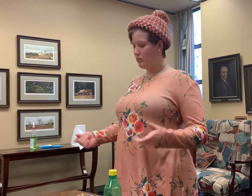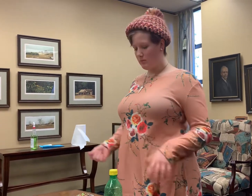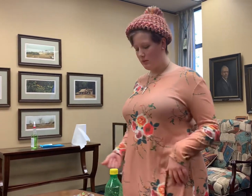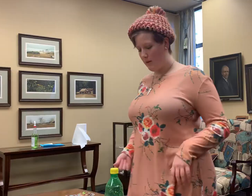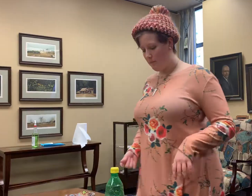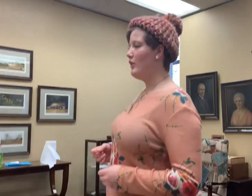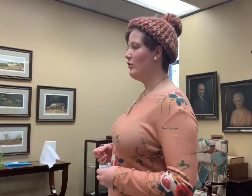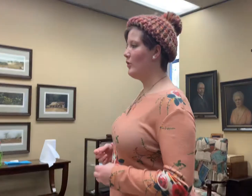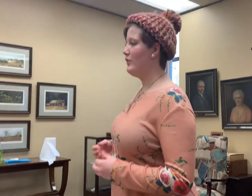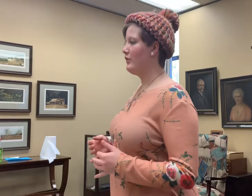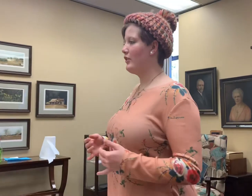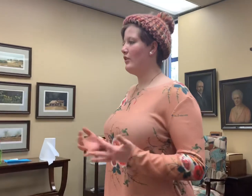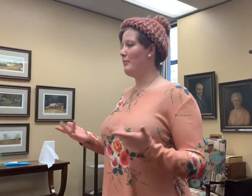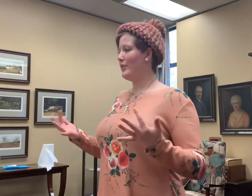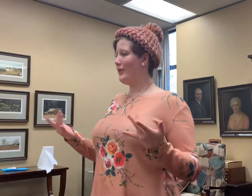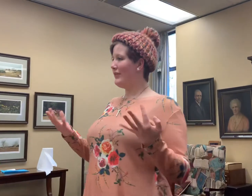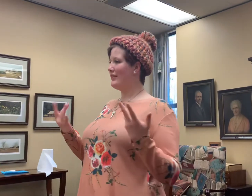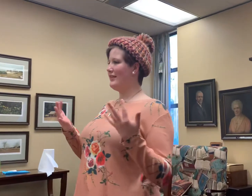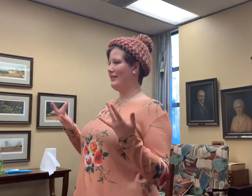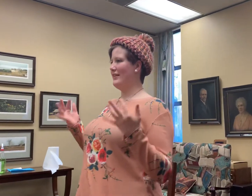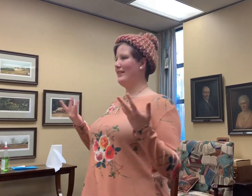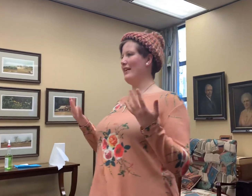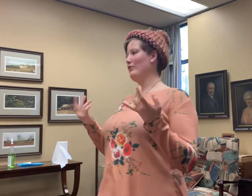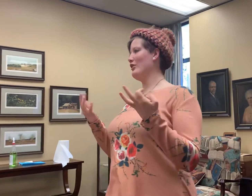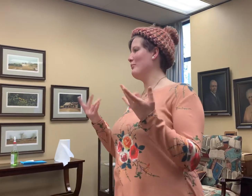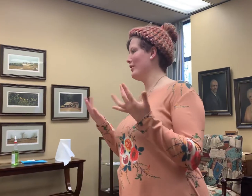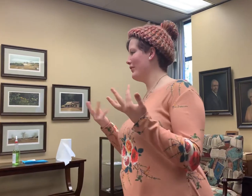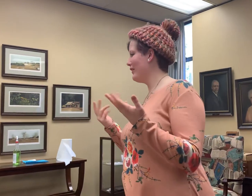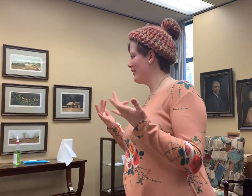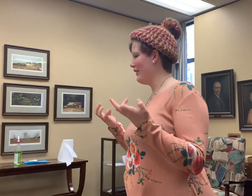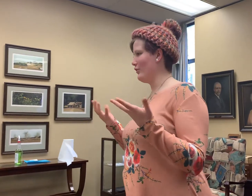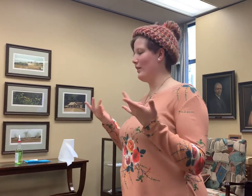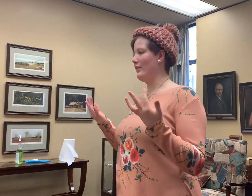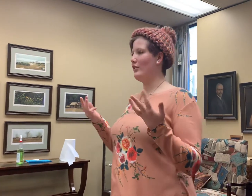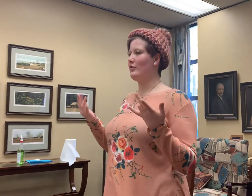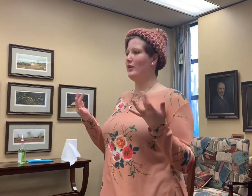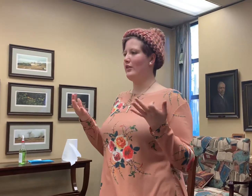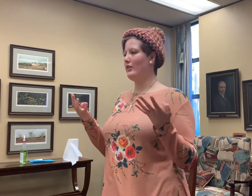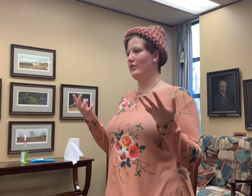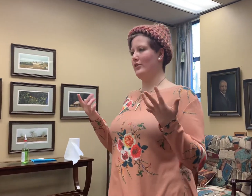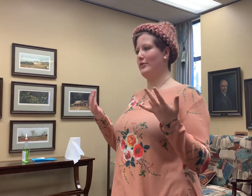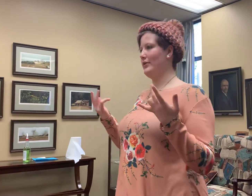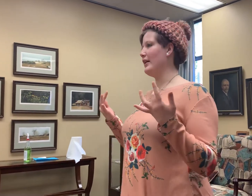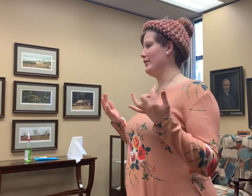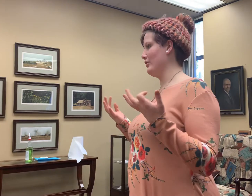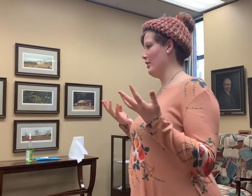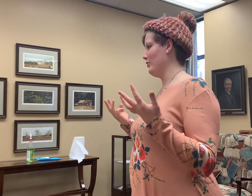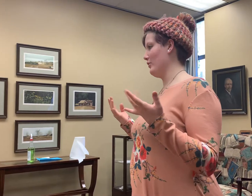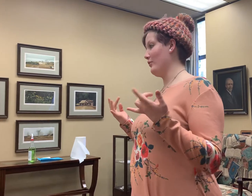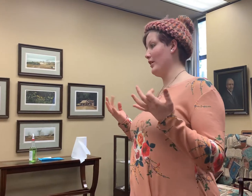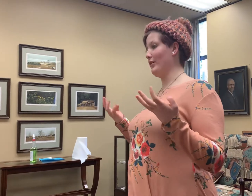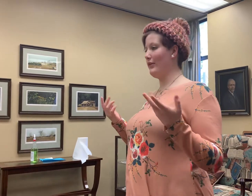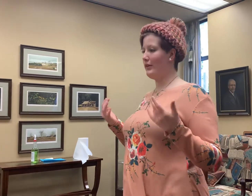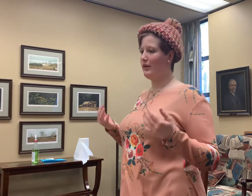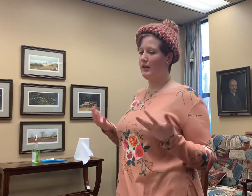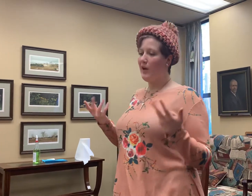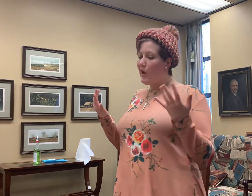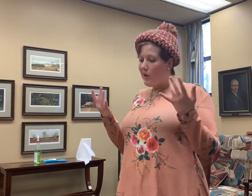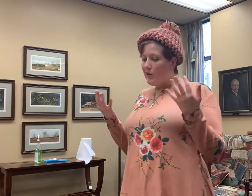Okay? So we're going to learn our numbers. This is a sign for numbers. So you're flexing all your fingers because you sign your numbers with your fingers. Numbers,